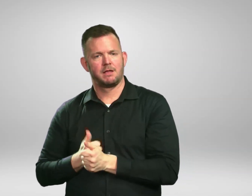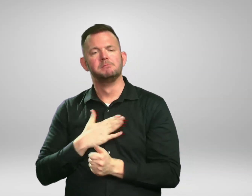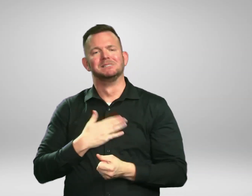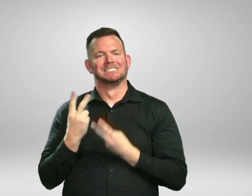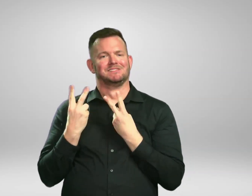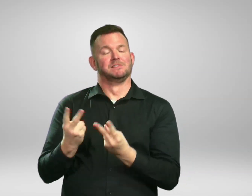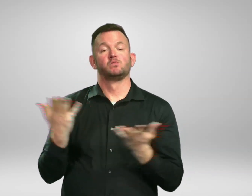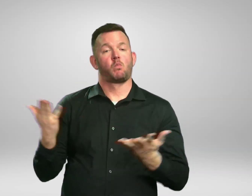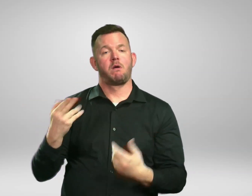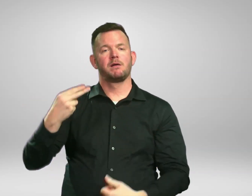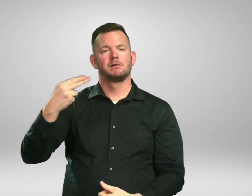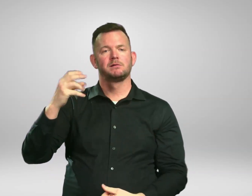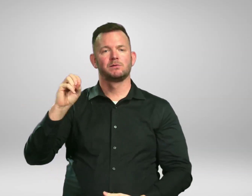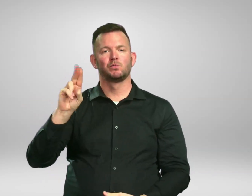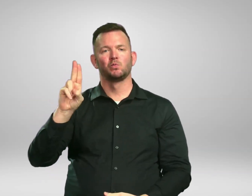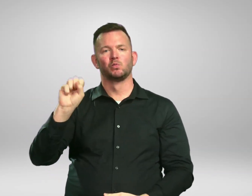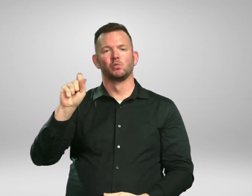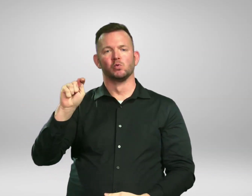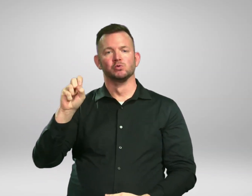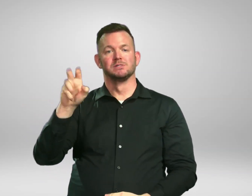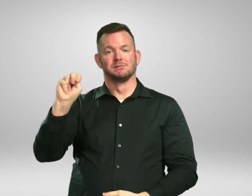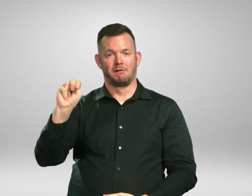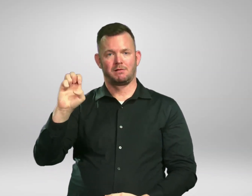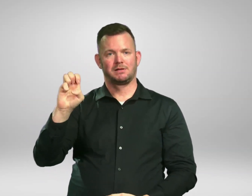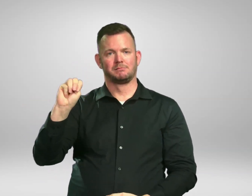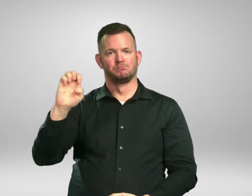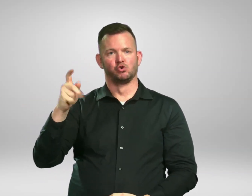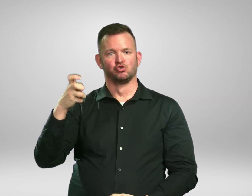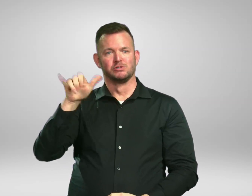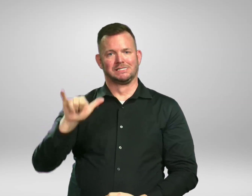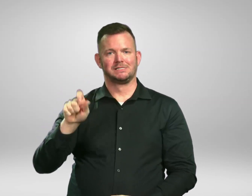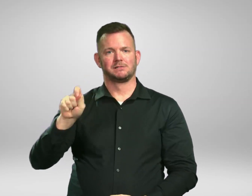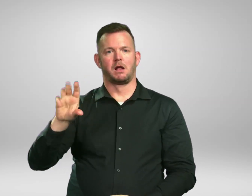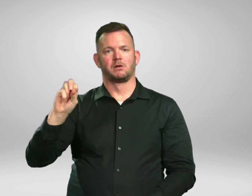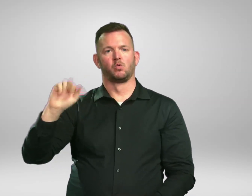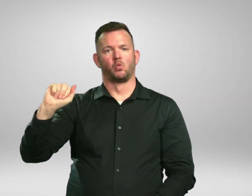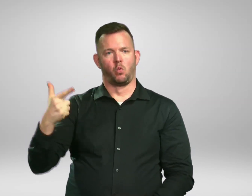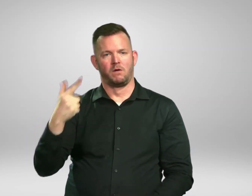Visit HoustonEmergency.org for updates.